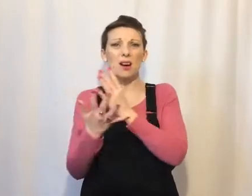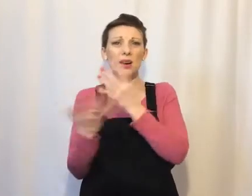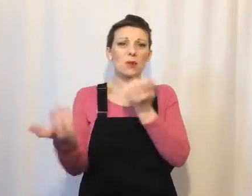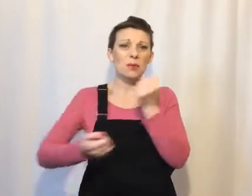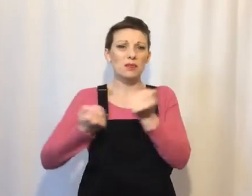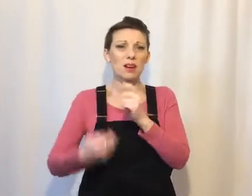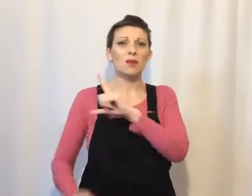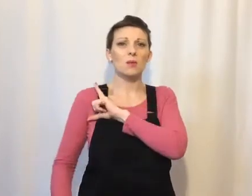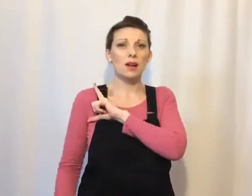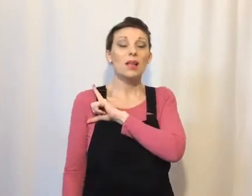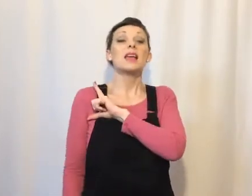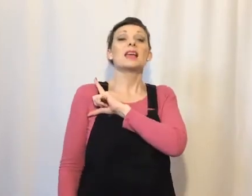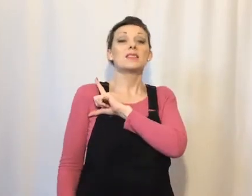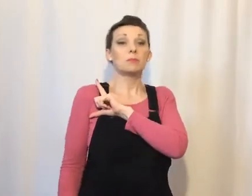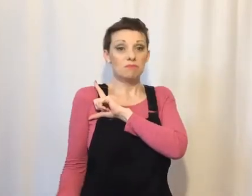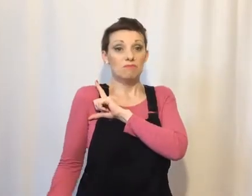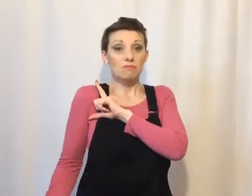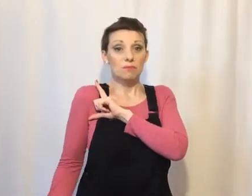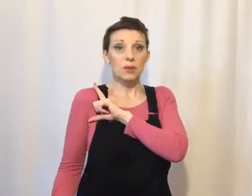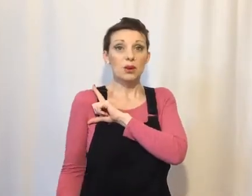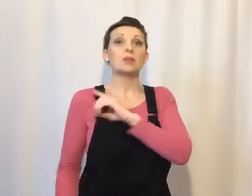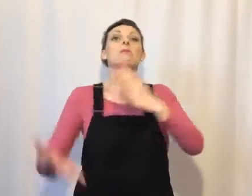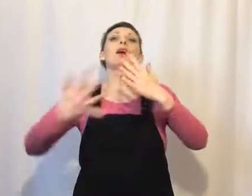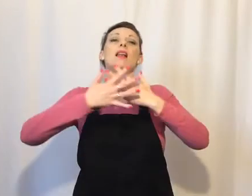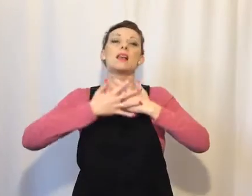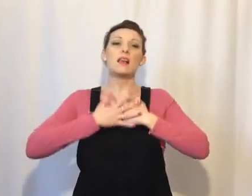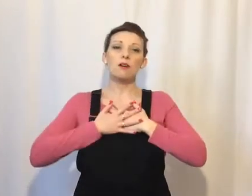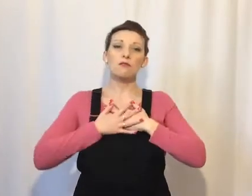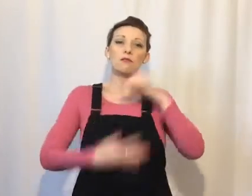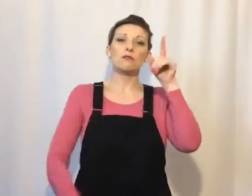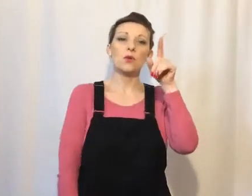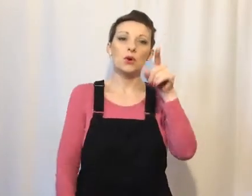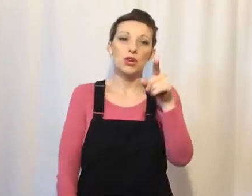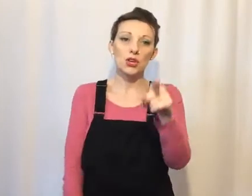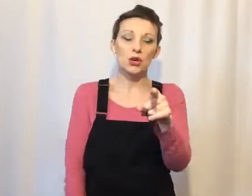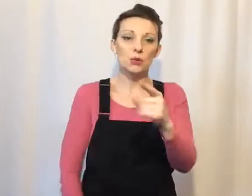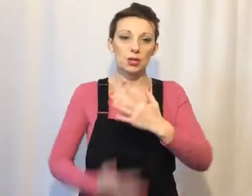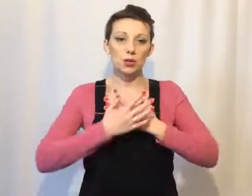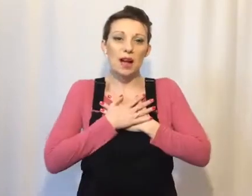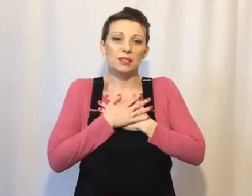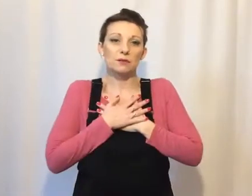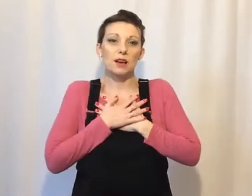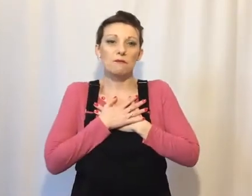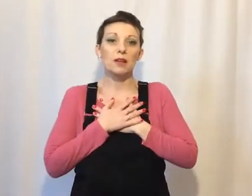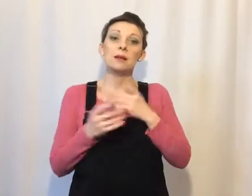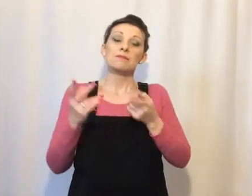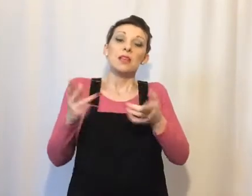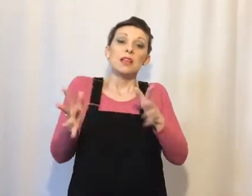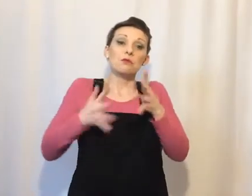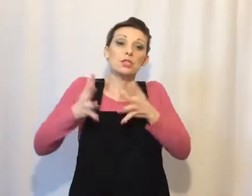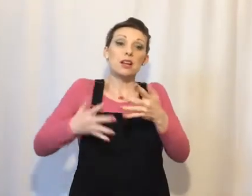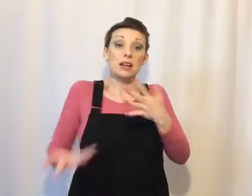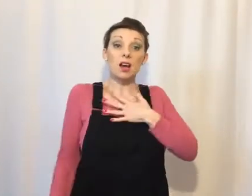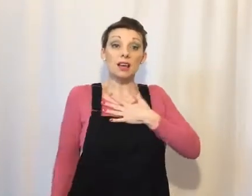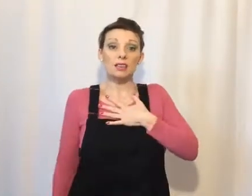hide? Why are we going to run? Why? It's because my love for you. So 2 hands for love. If you're signing like, just